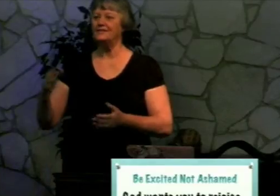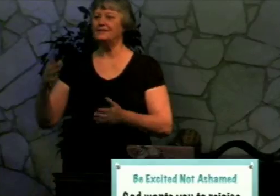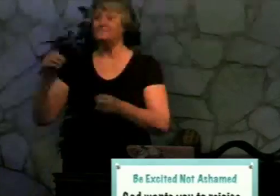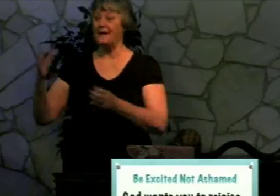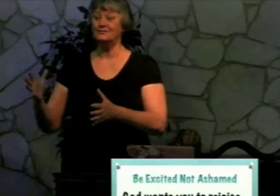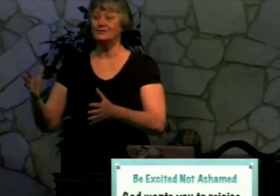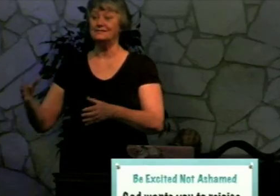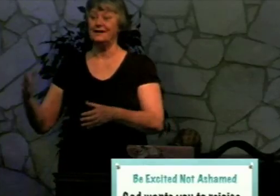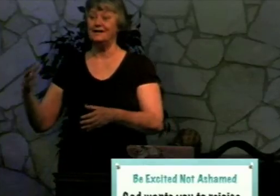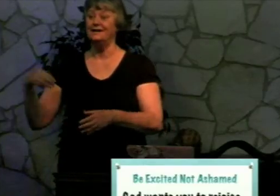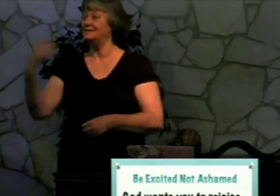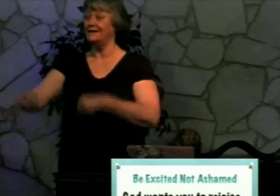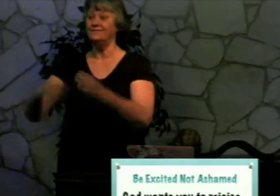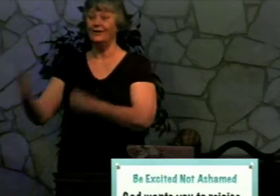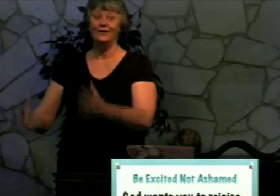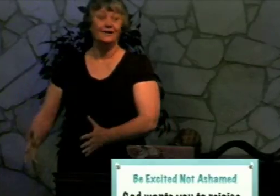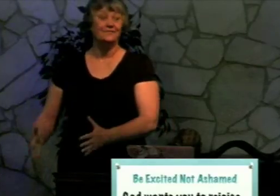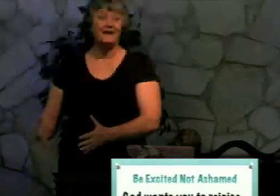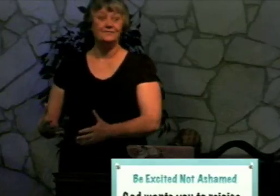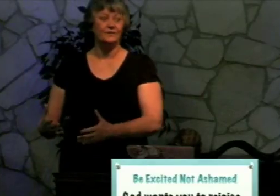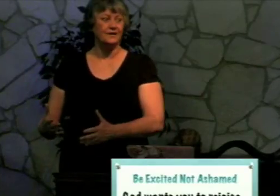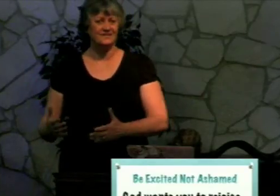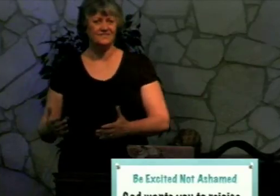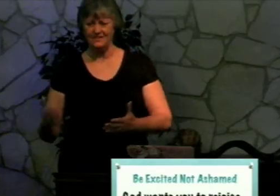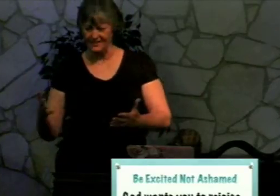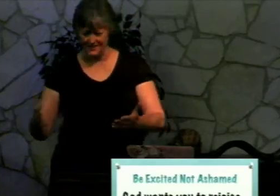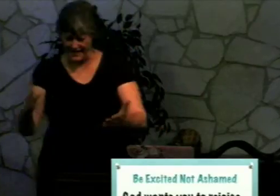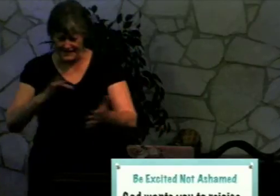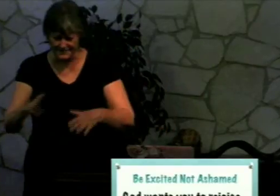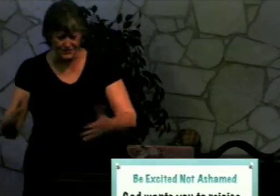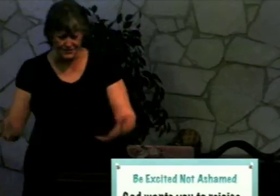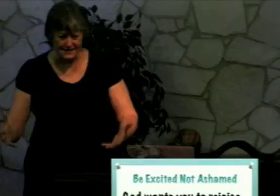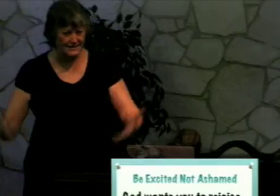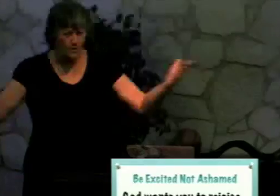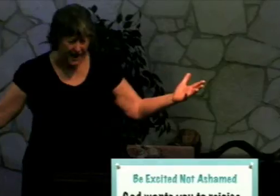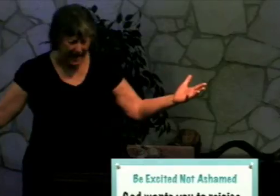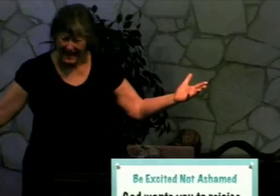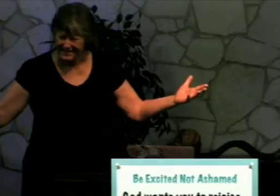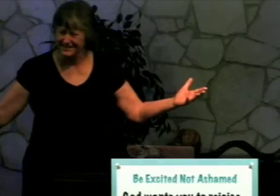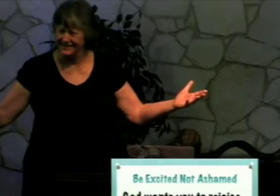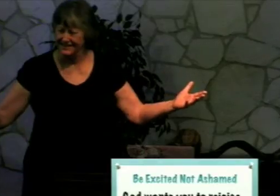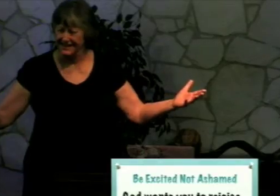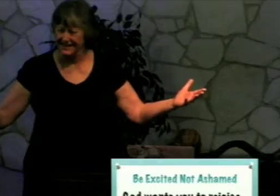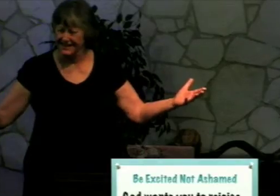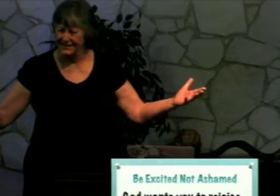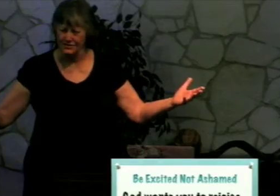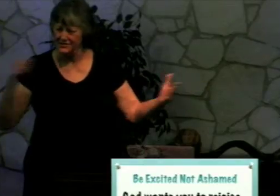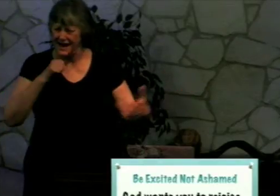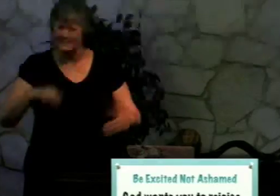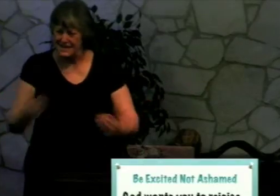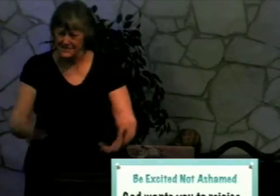their spouse, who is a giver, they look at that empty suitcase and go, what? You're not giving